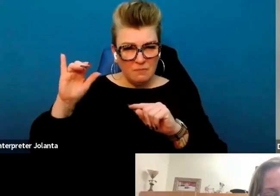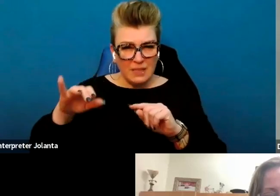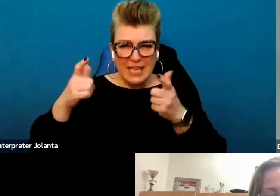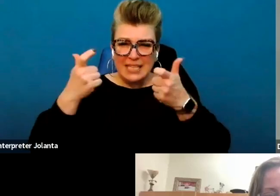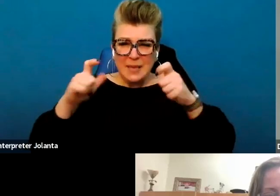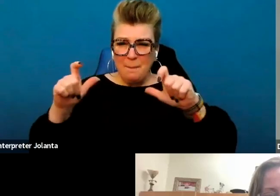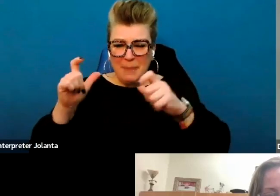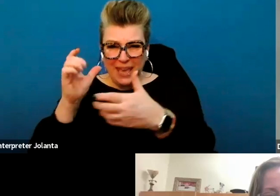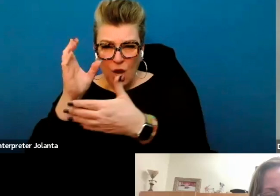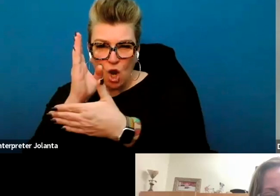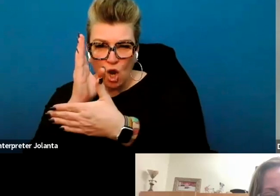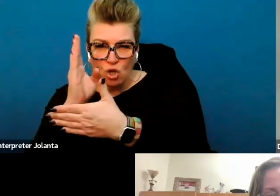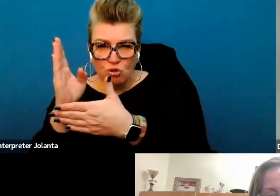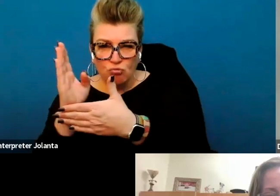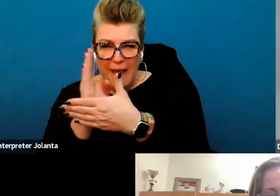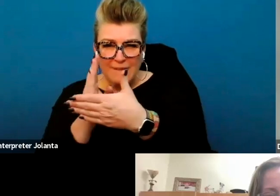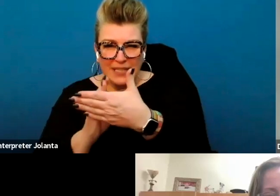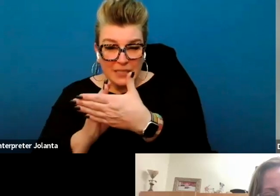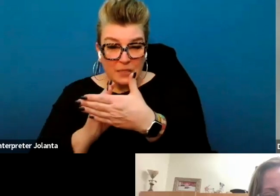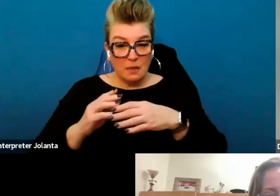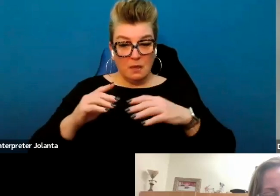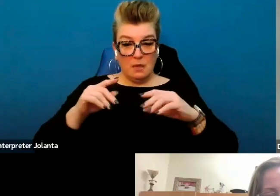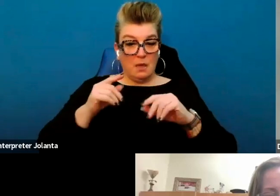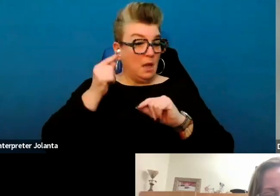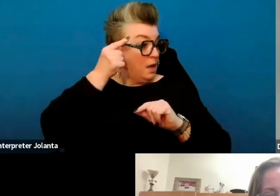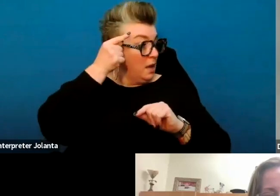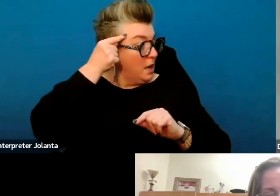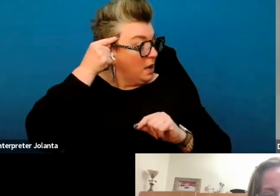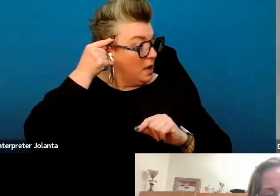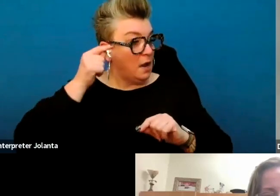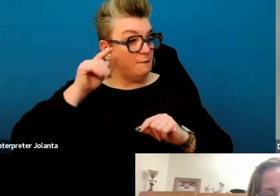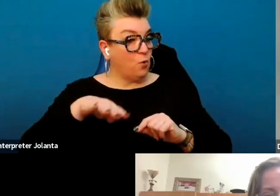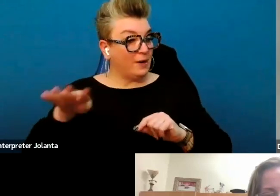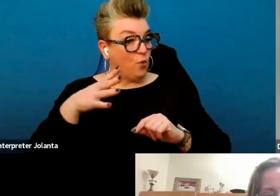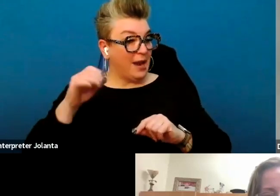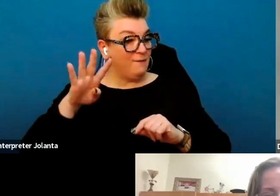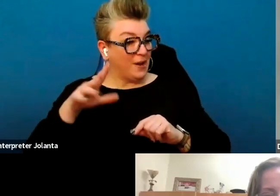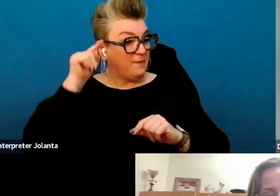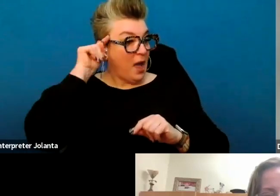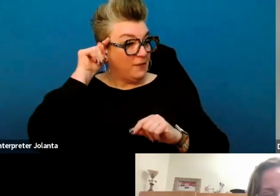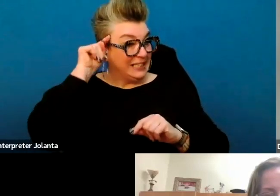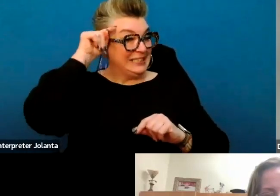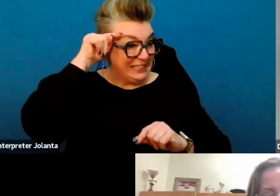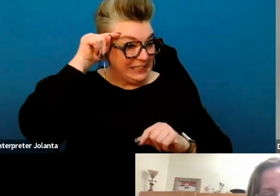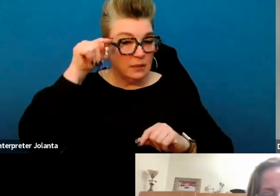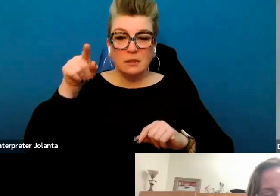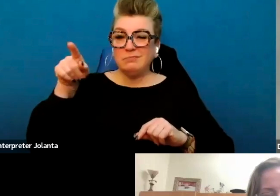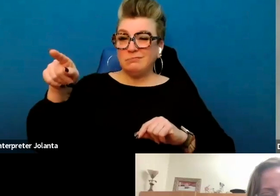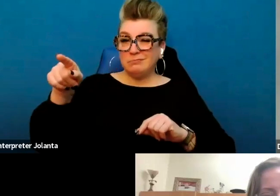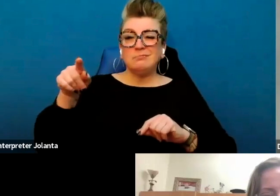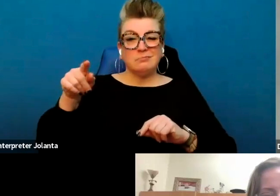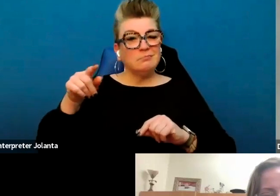crevice there, separating Brodmann's area 44 from 45. She and others argue that that's really involved